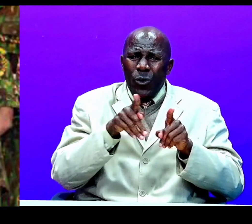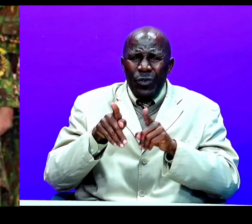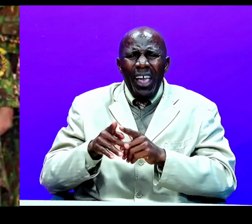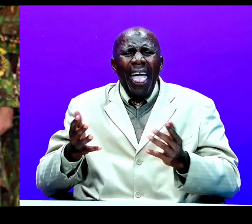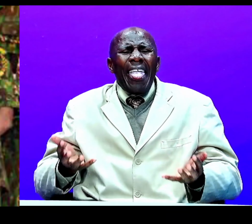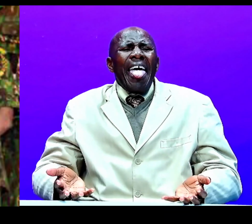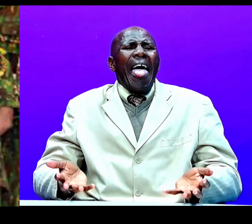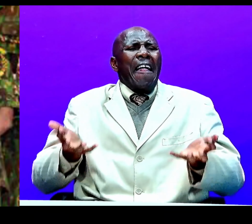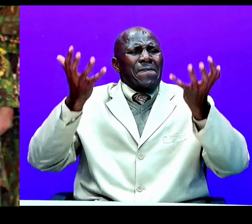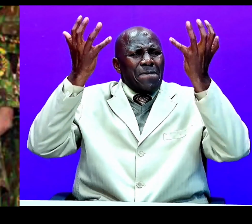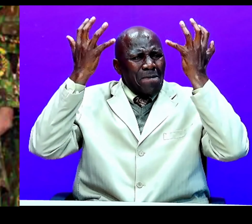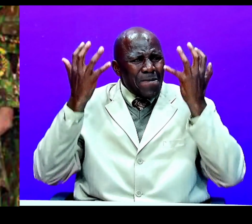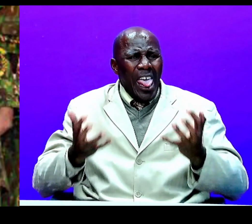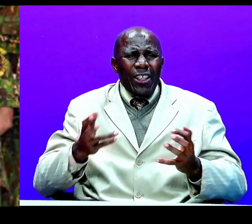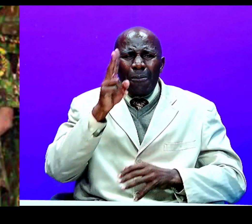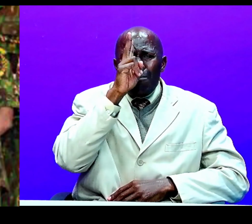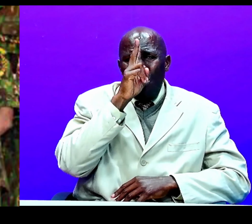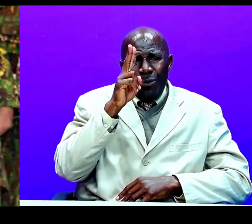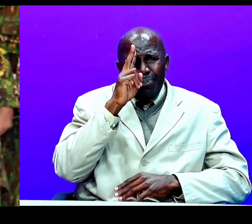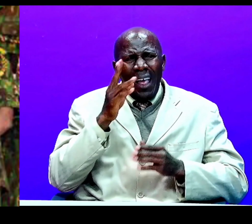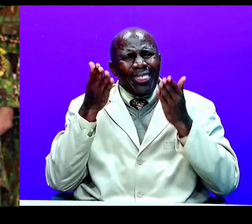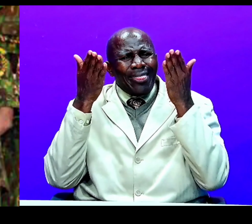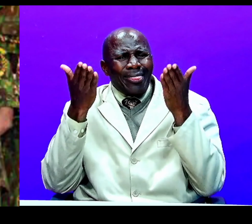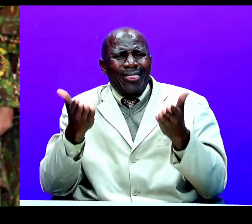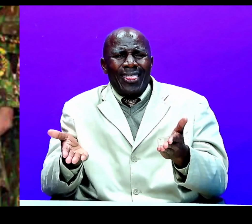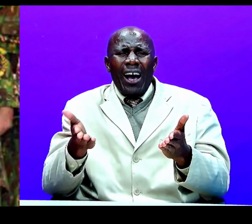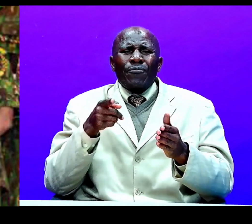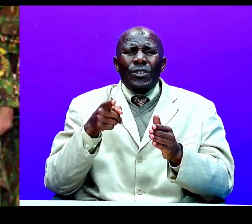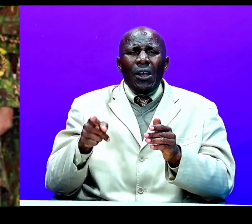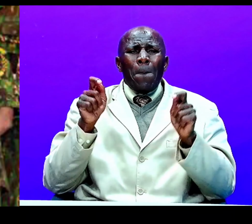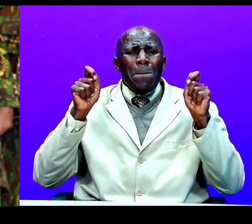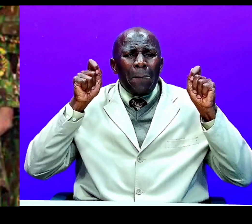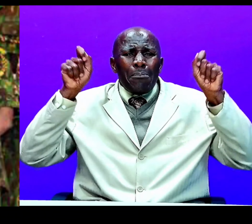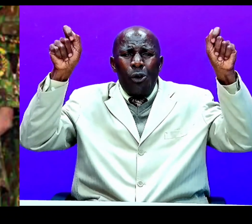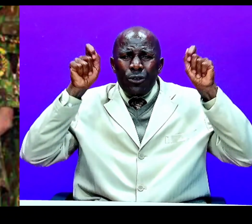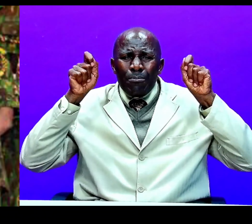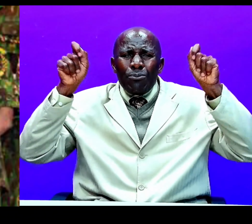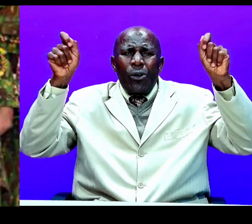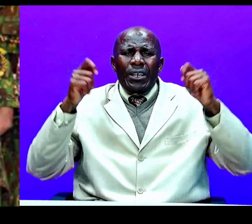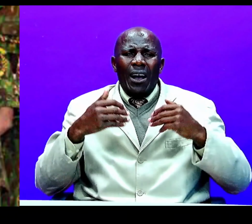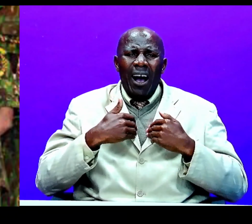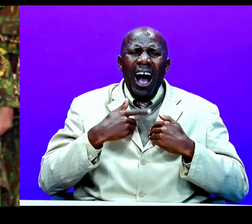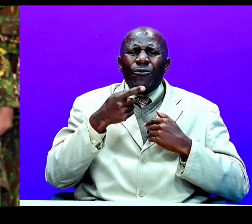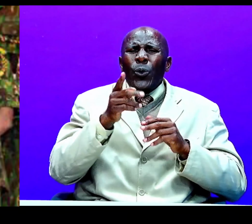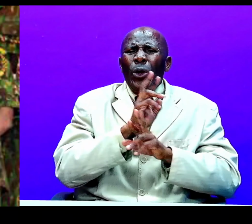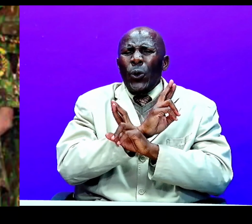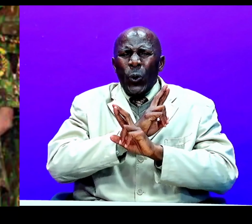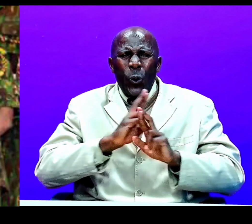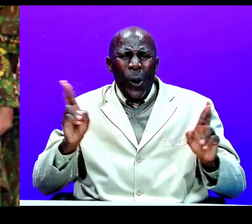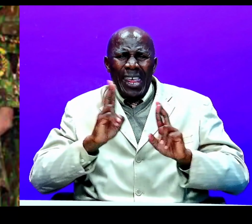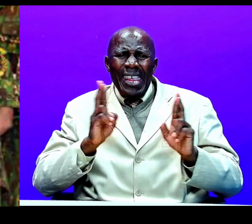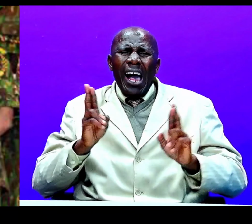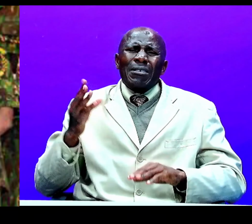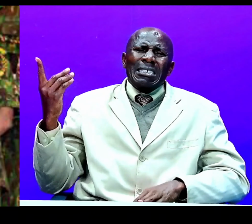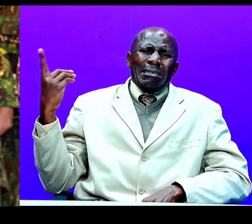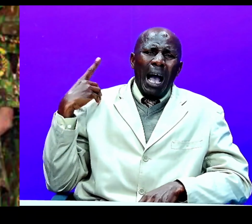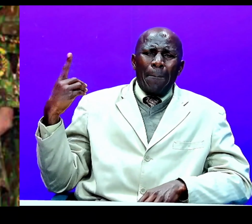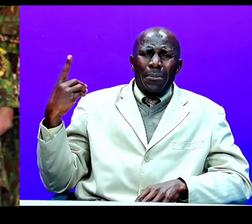disrupted transport and have forced the closure of businesses in some towns.